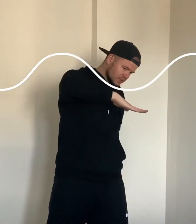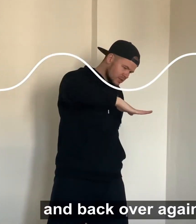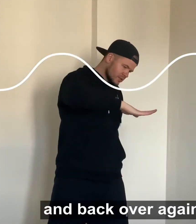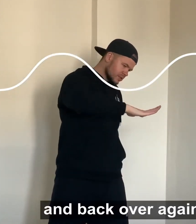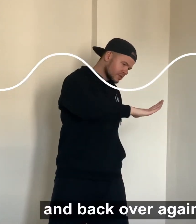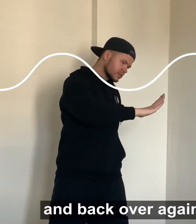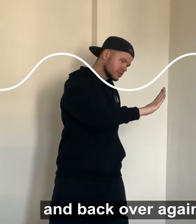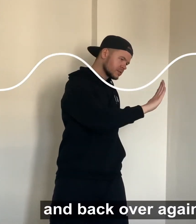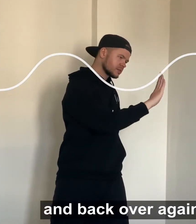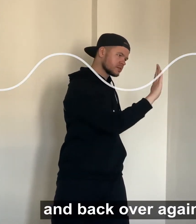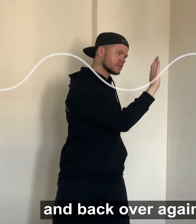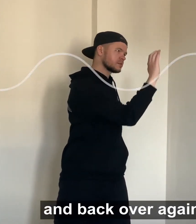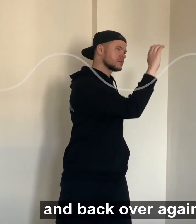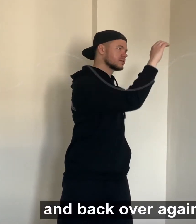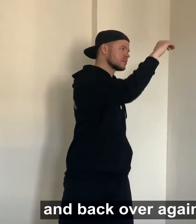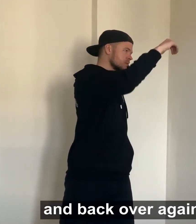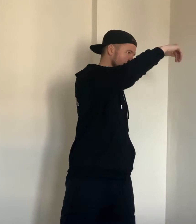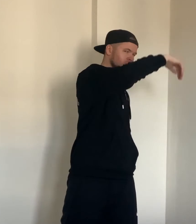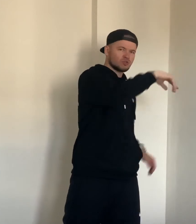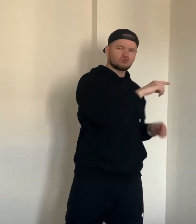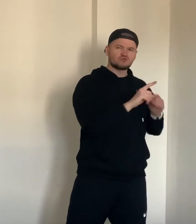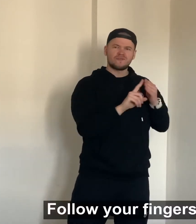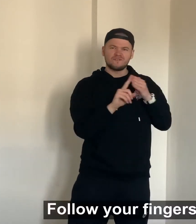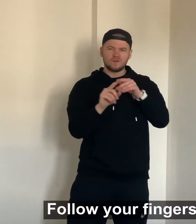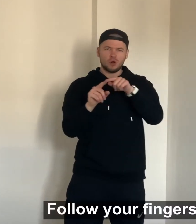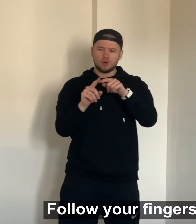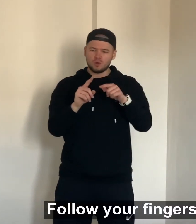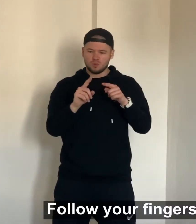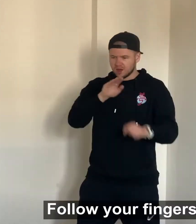and back over again. Follow your fingers.